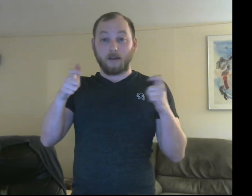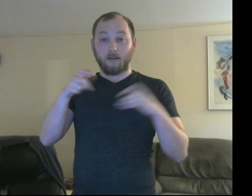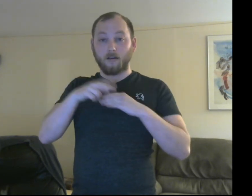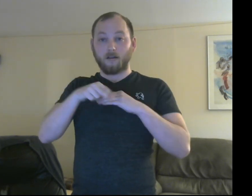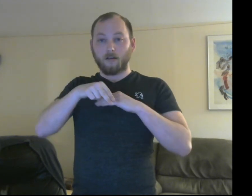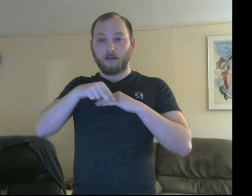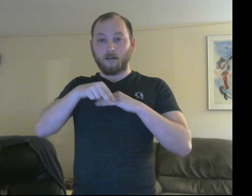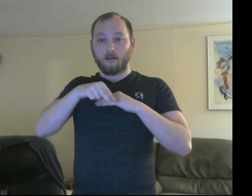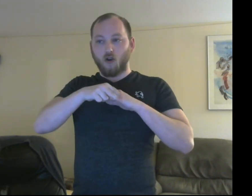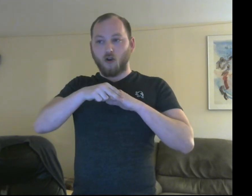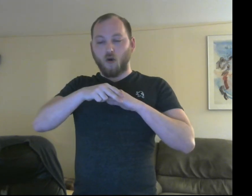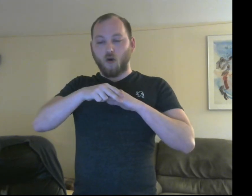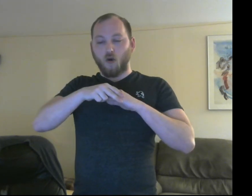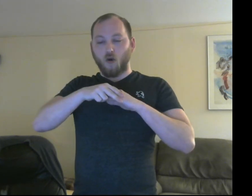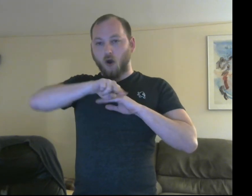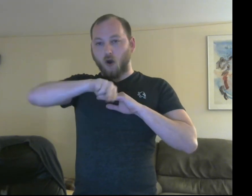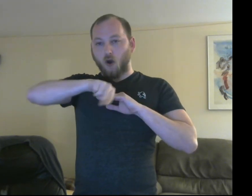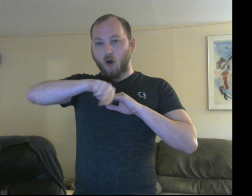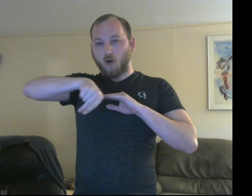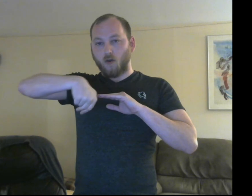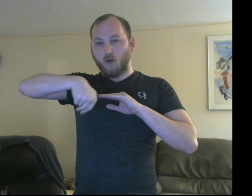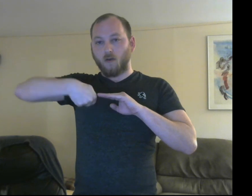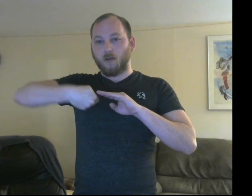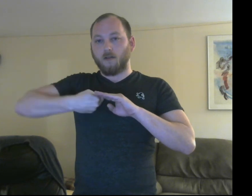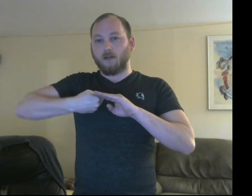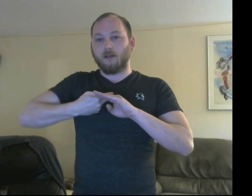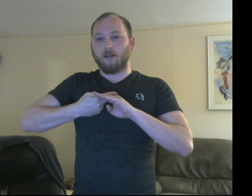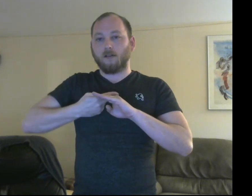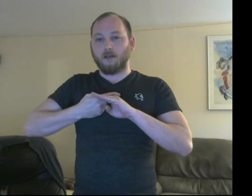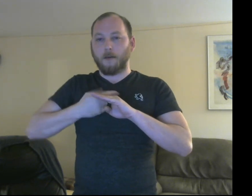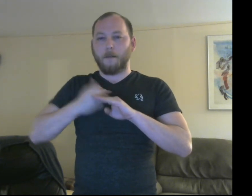back, pinching it with your finger, keeping it nice and tight.